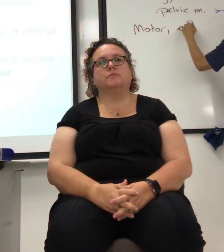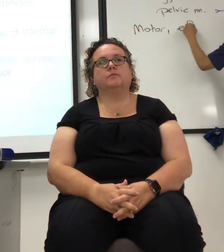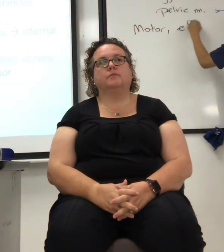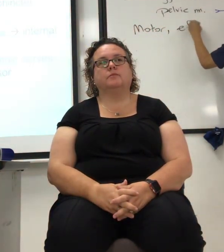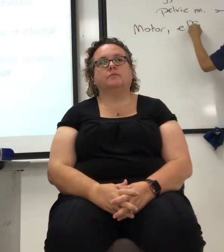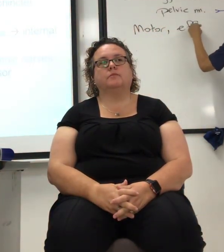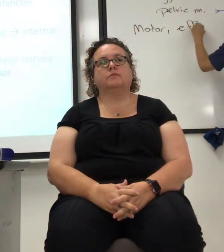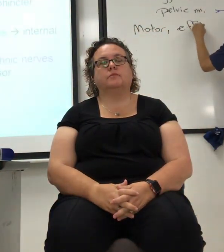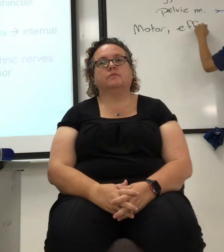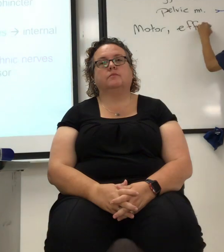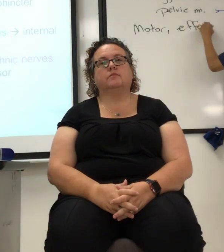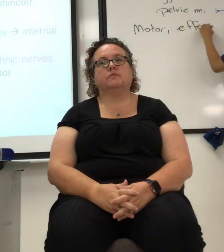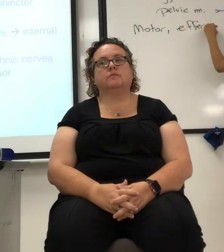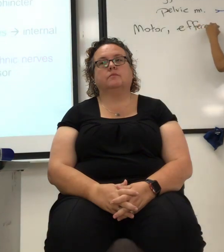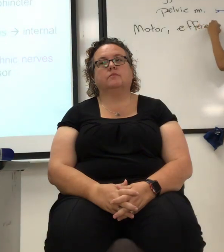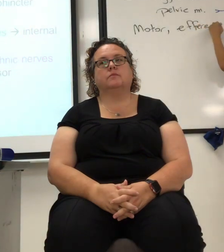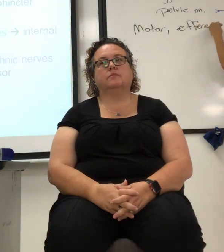Kind of like that.